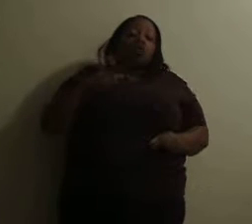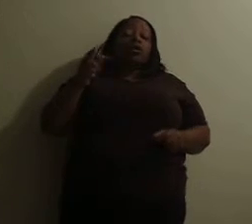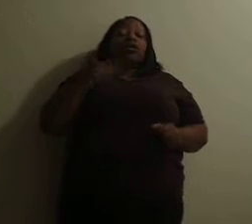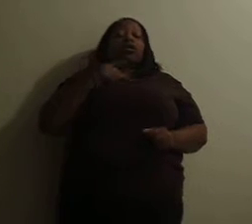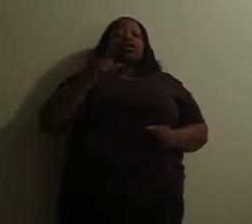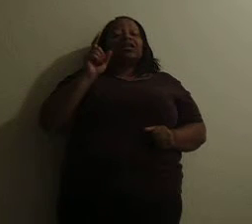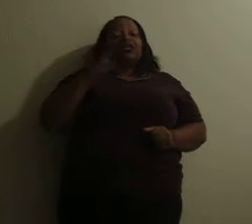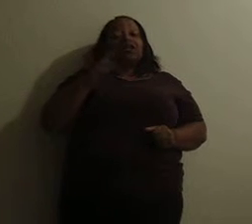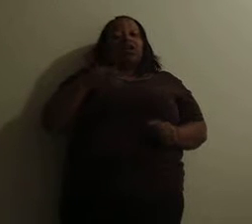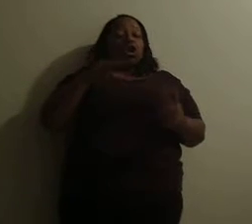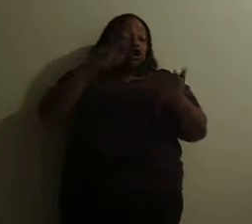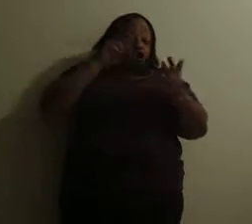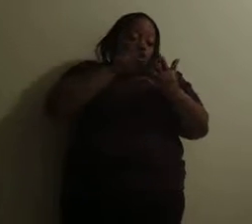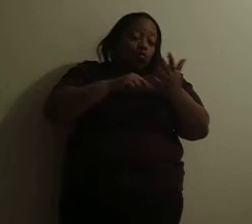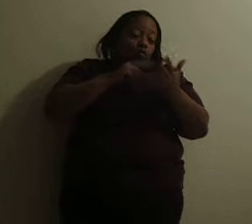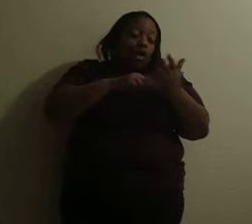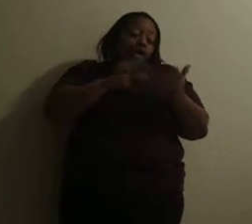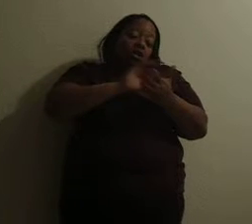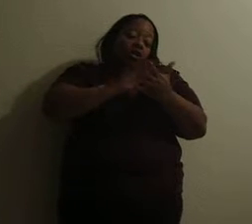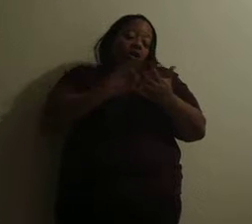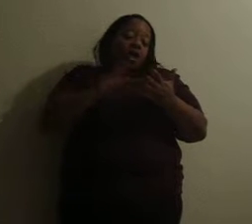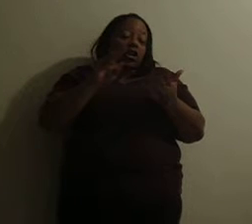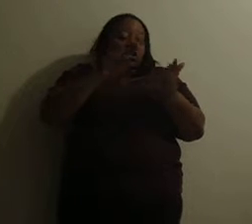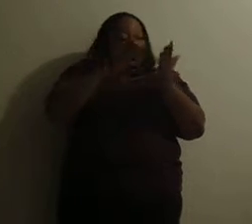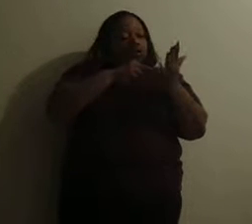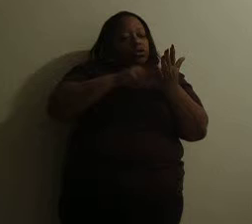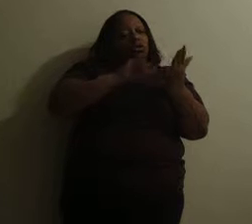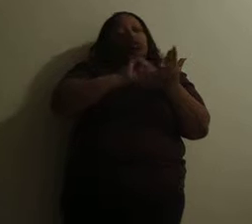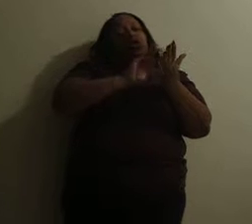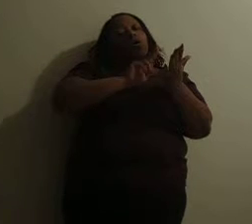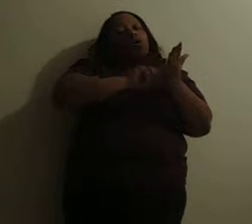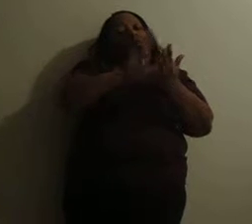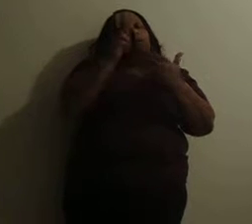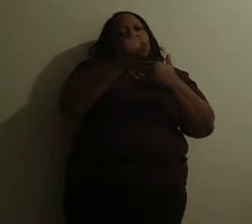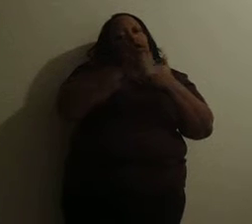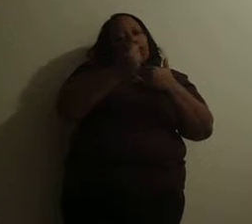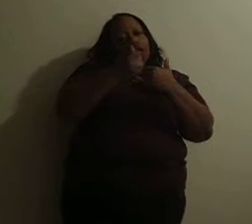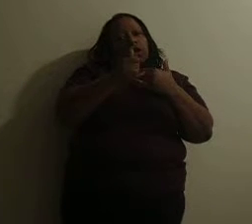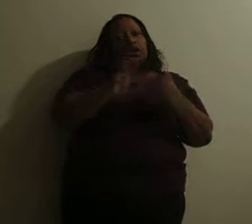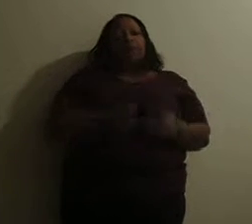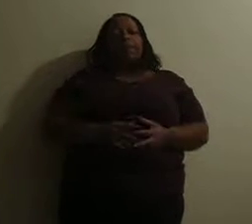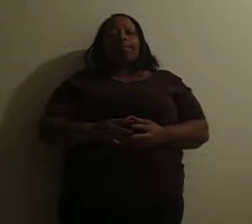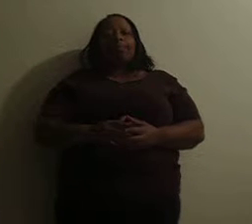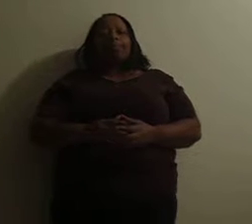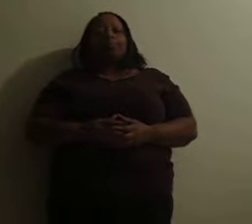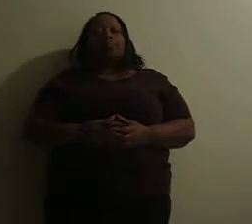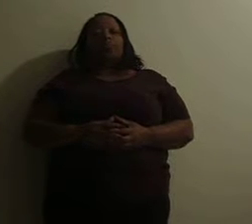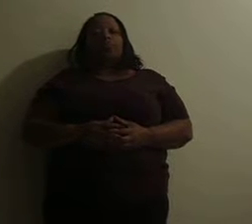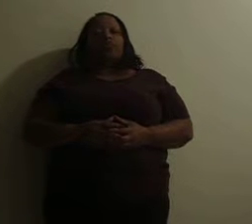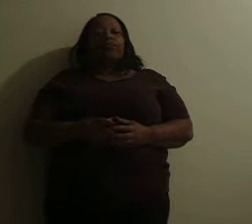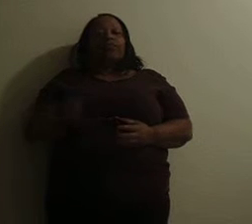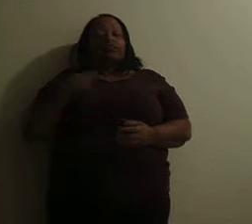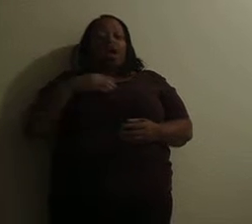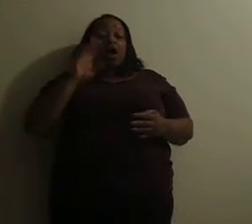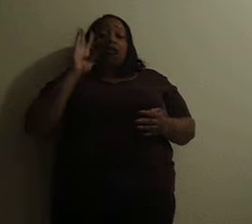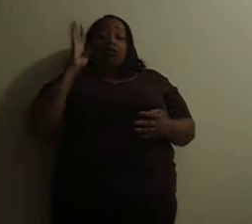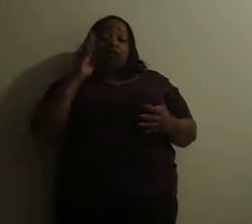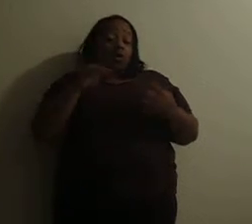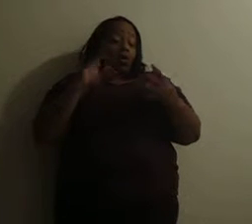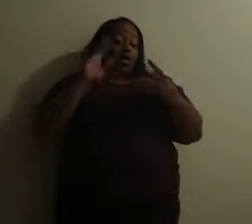in a meaningful way for my students. So what I do with this class is I have 4 content areas that I